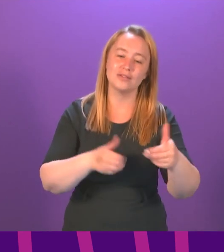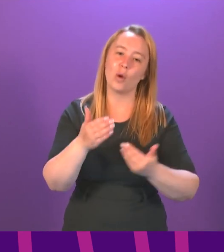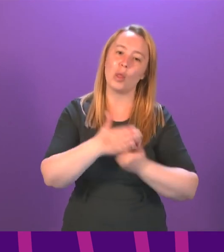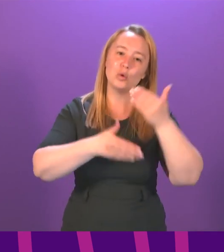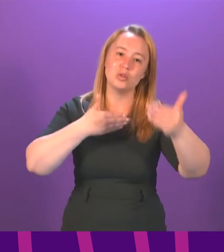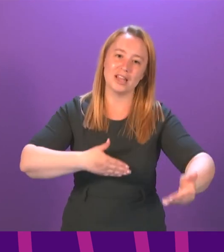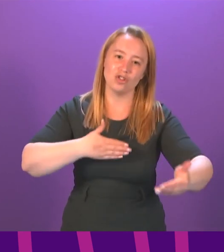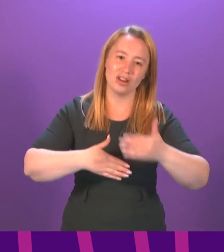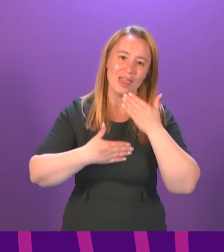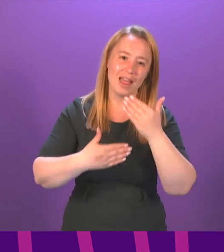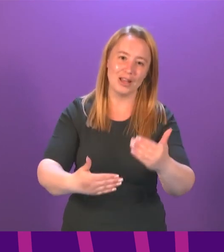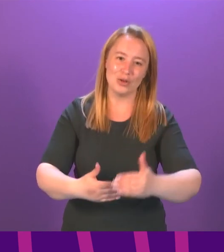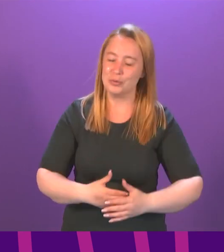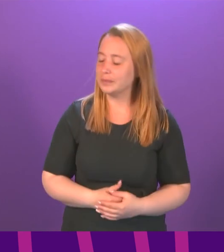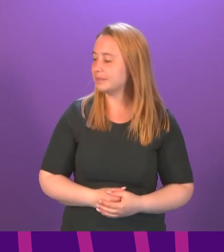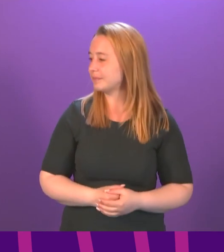Thank you.